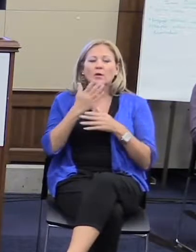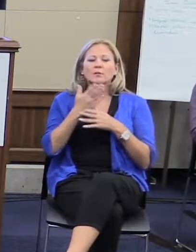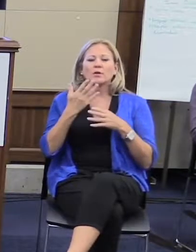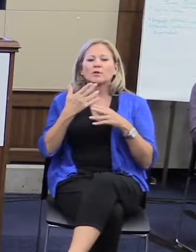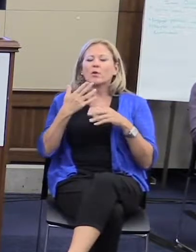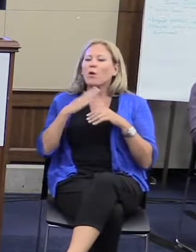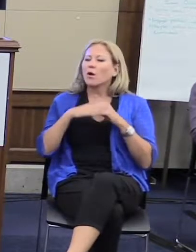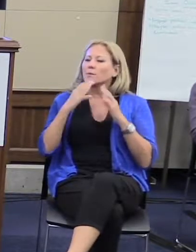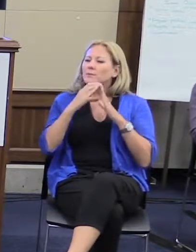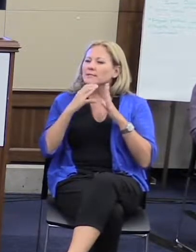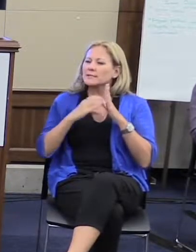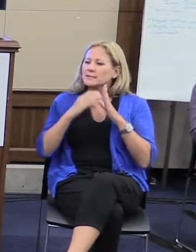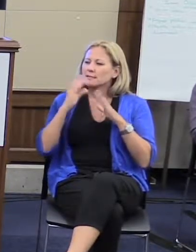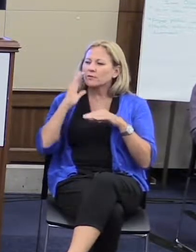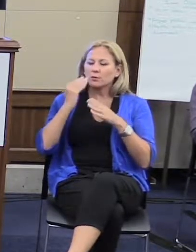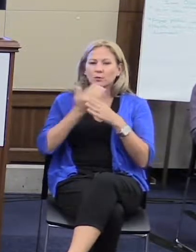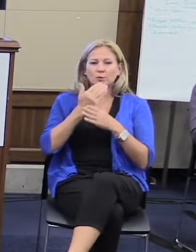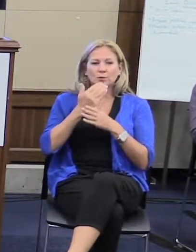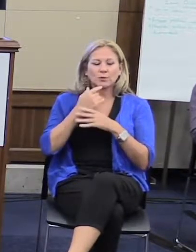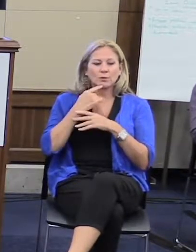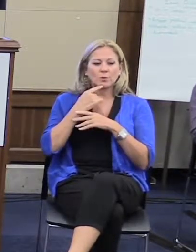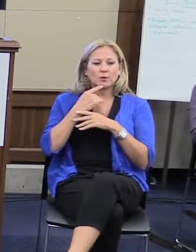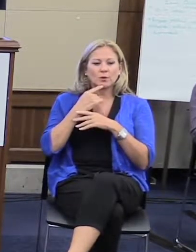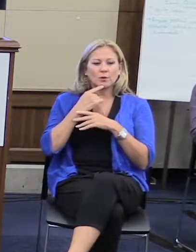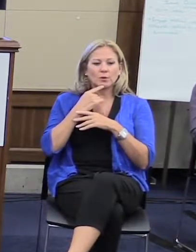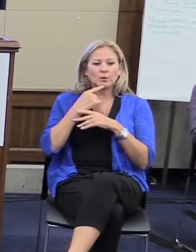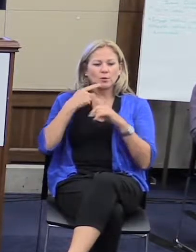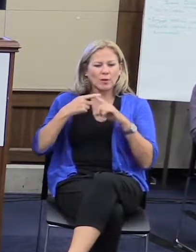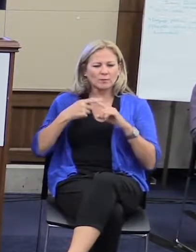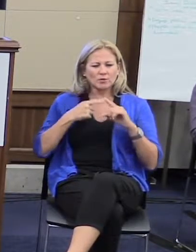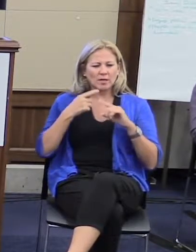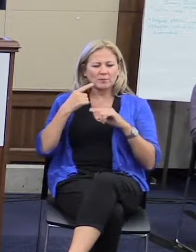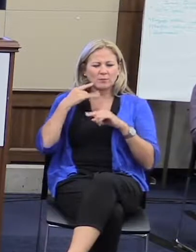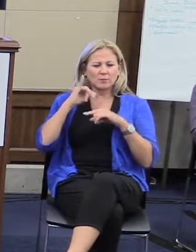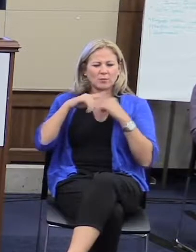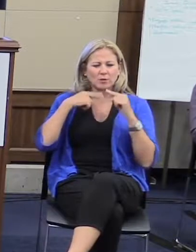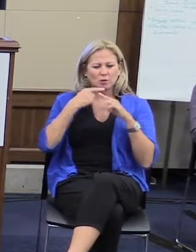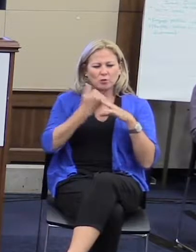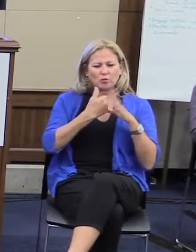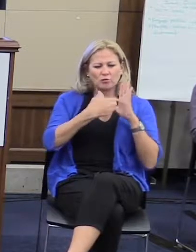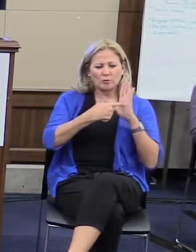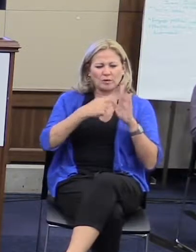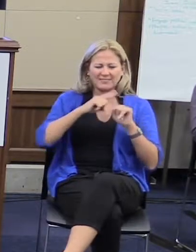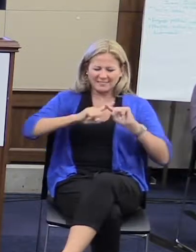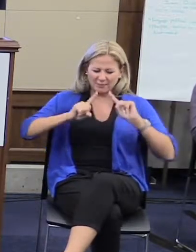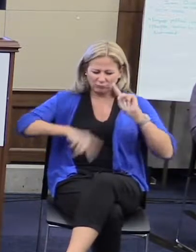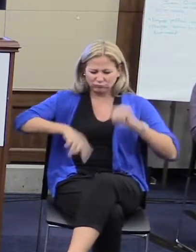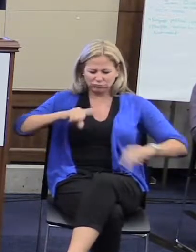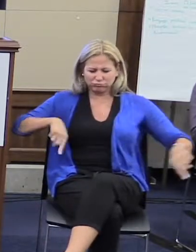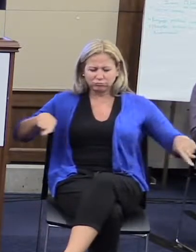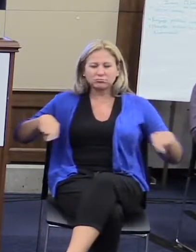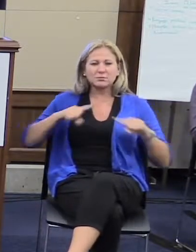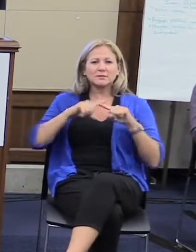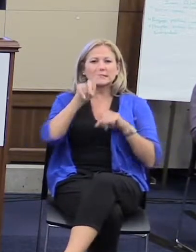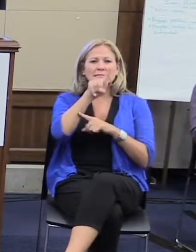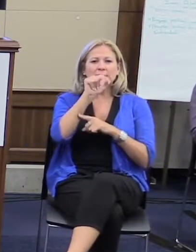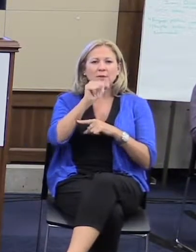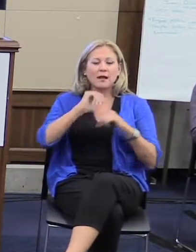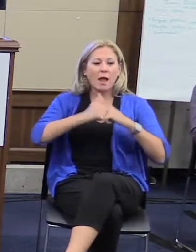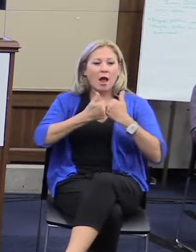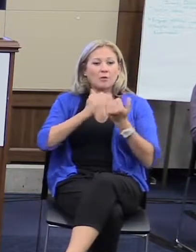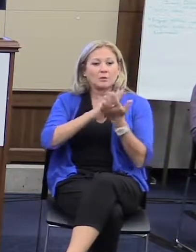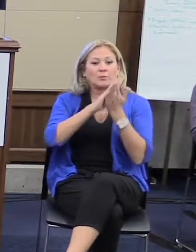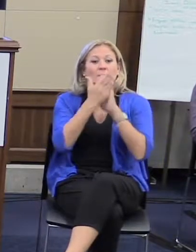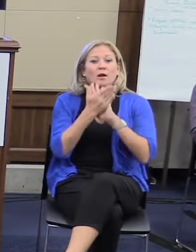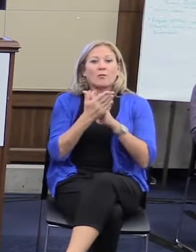piece on New Amsterdam on the representation of multiple types of disabilities, and how it's become almost